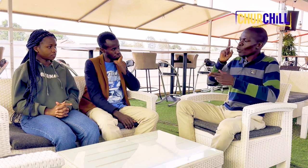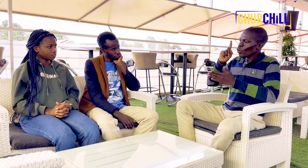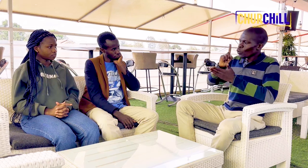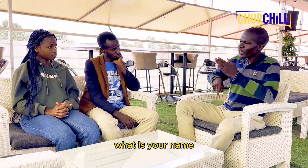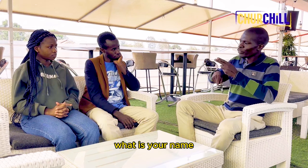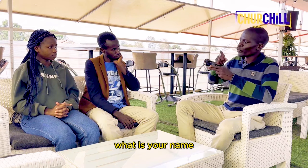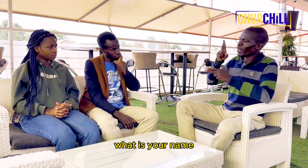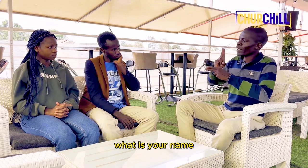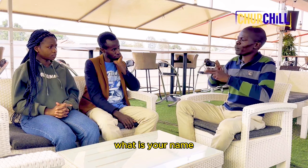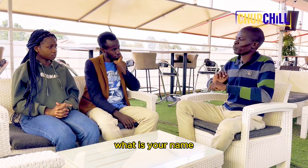What is your name?